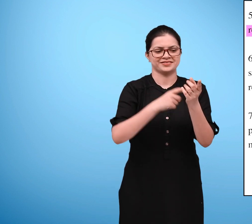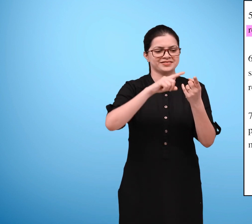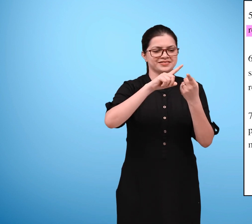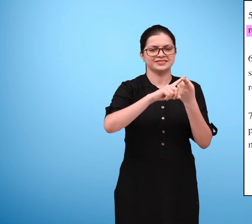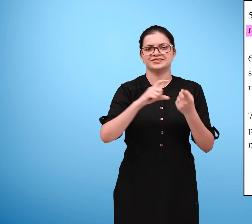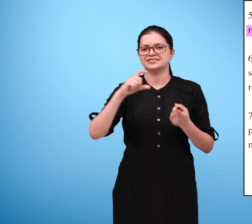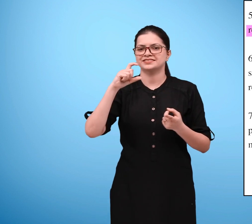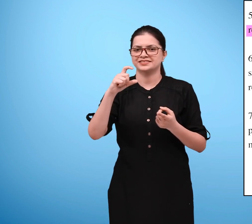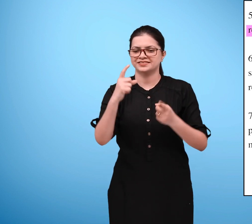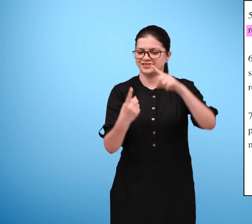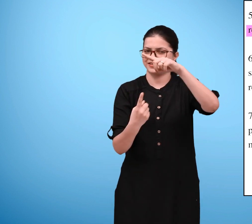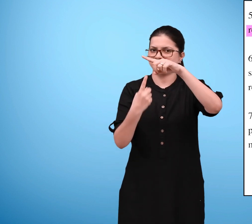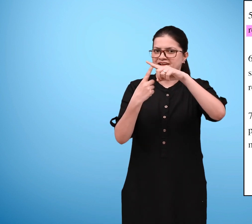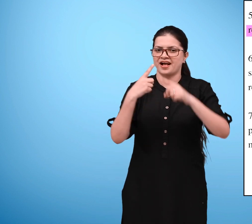rectilinear motion.